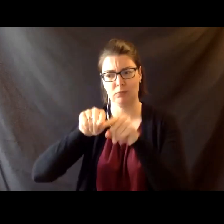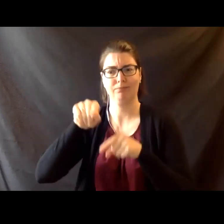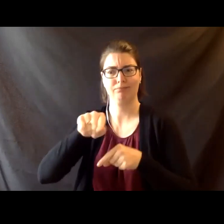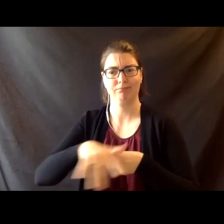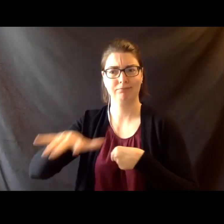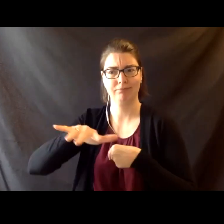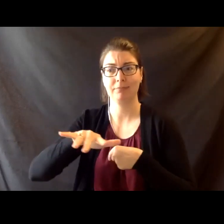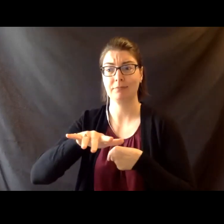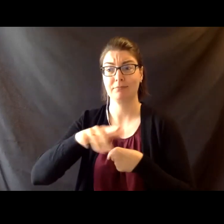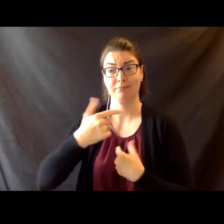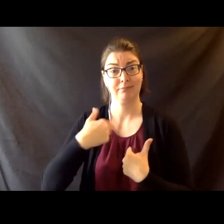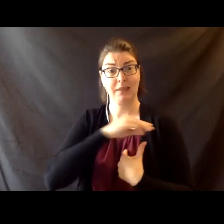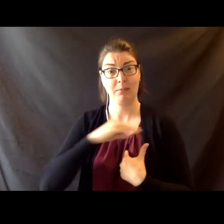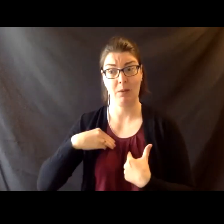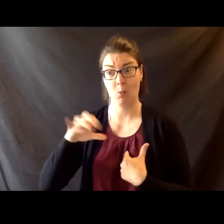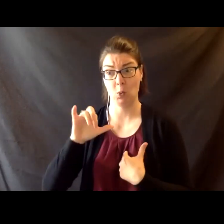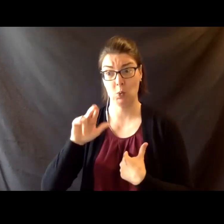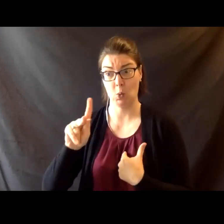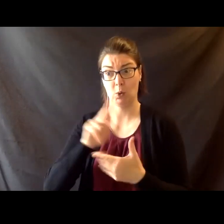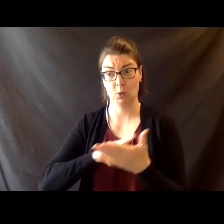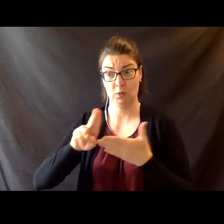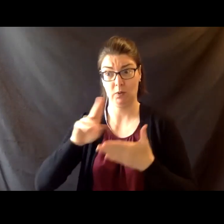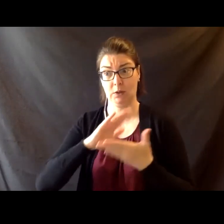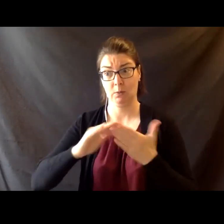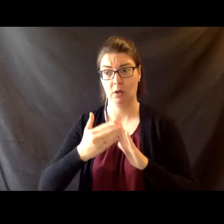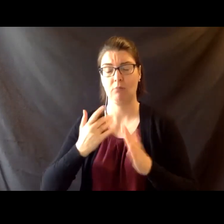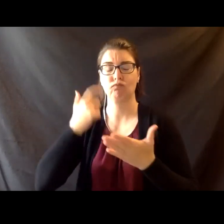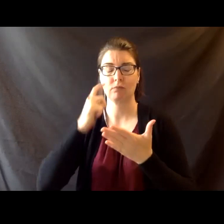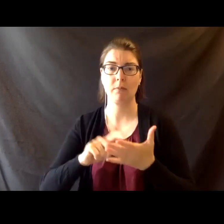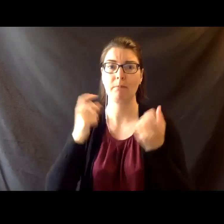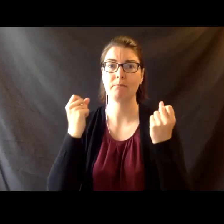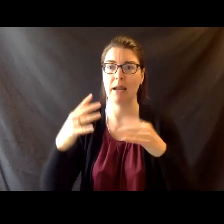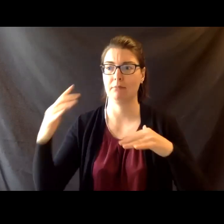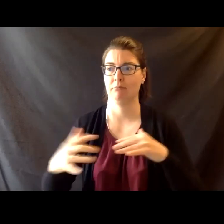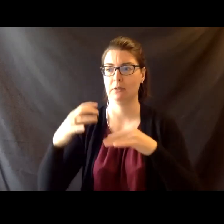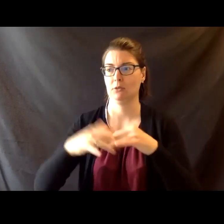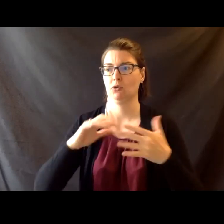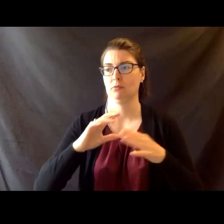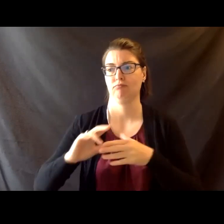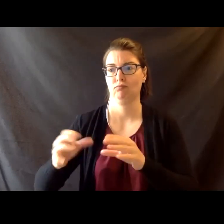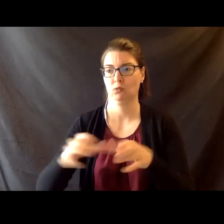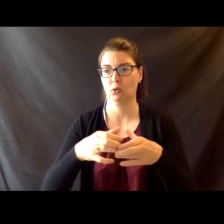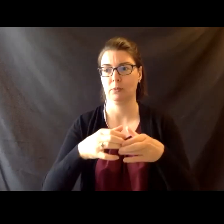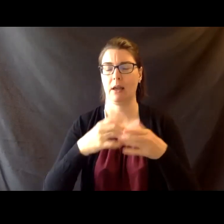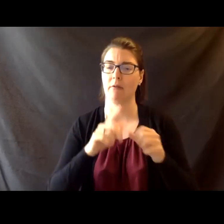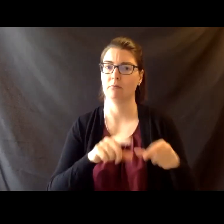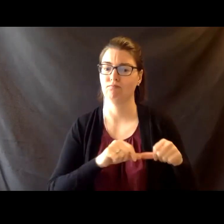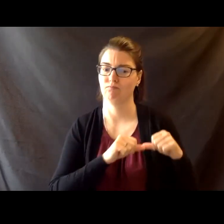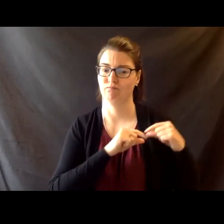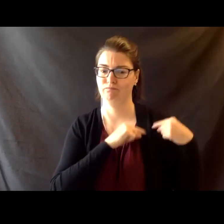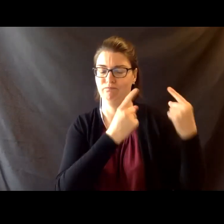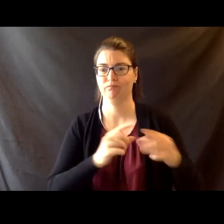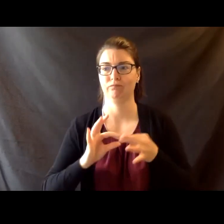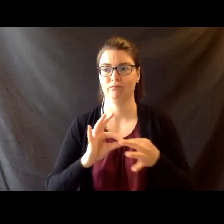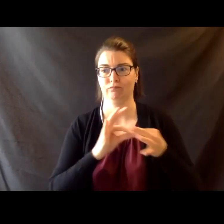York University community, I recognize that many Indigenous nations have long-standing relationships with the territories upon which York